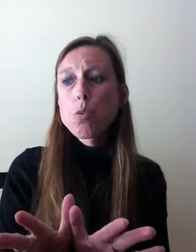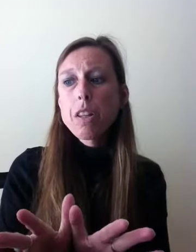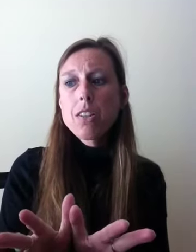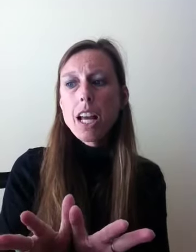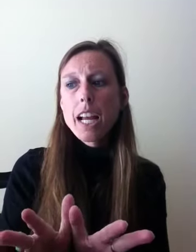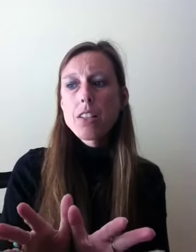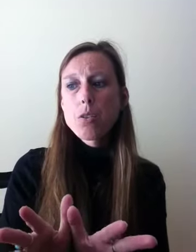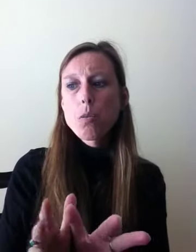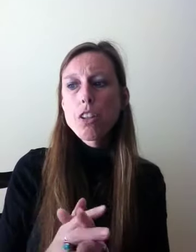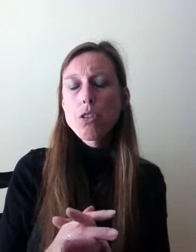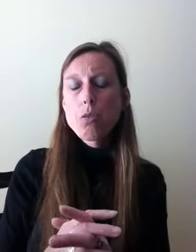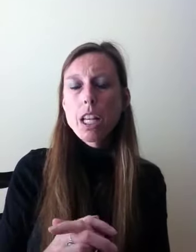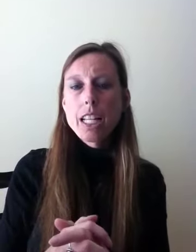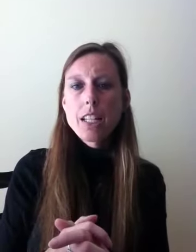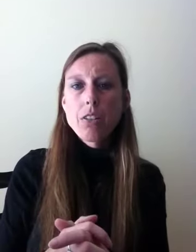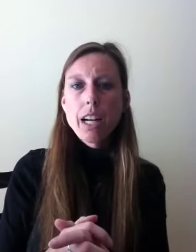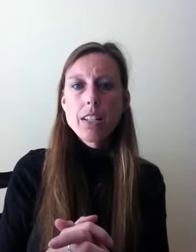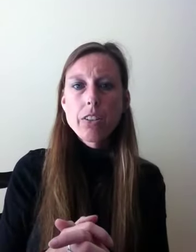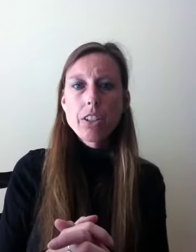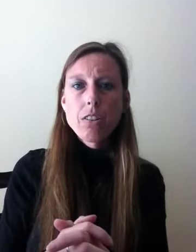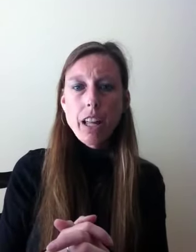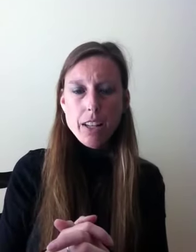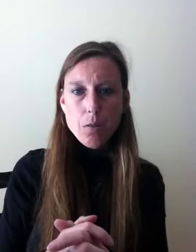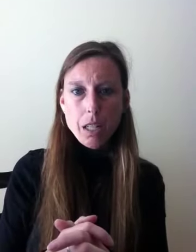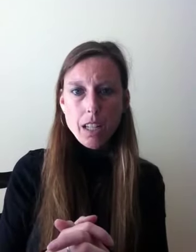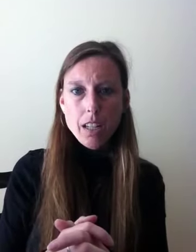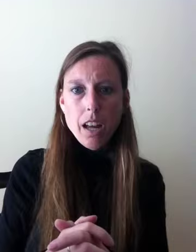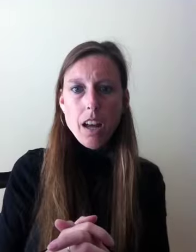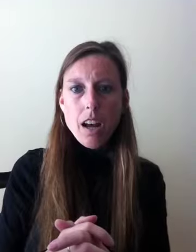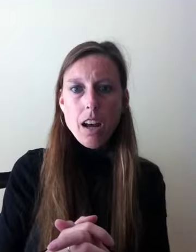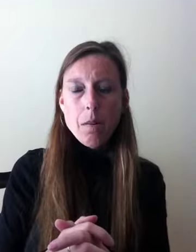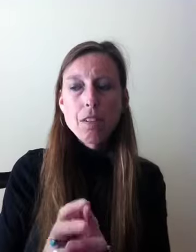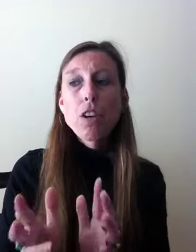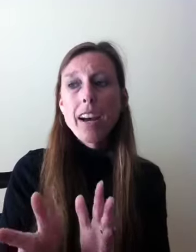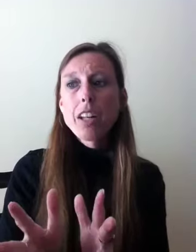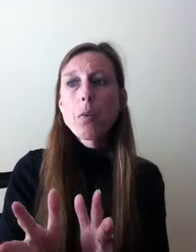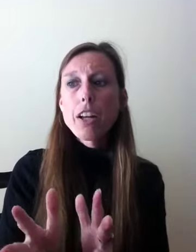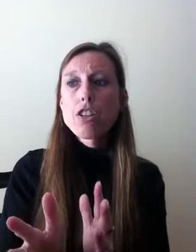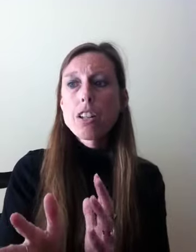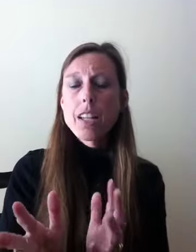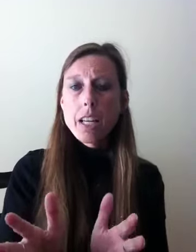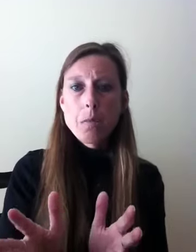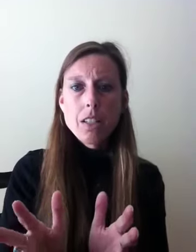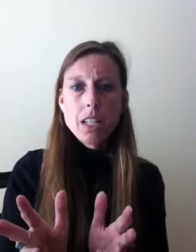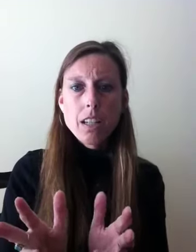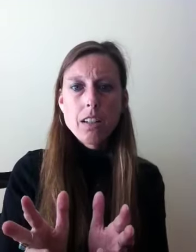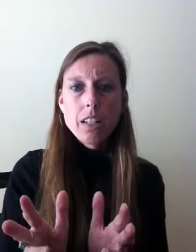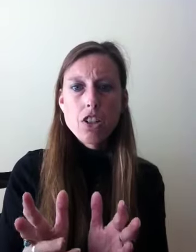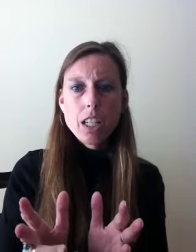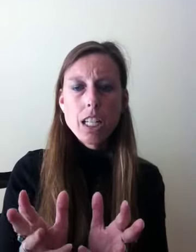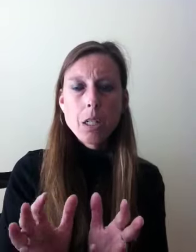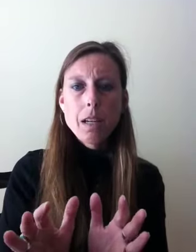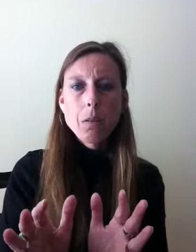were the signs. Those were the new signs that you guys learned last week. If you have any questions, ask Miss Teagle, and she can email